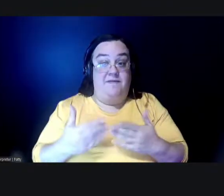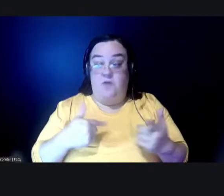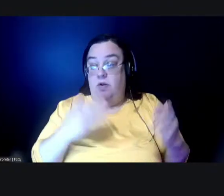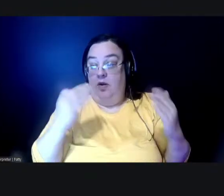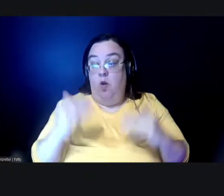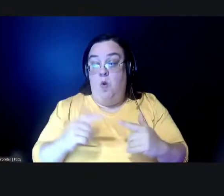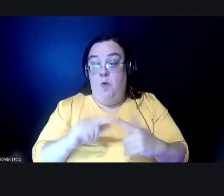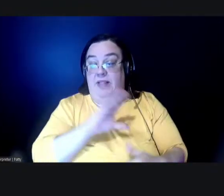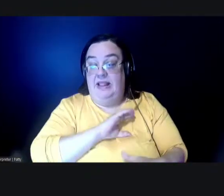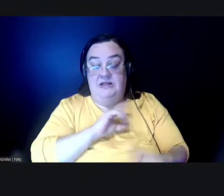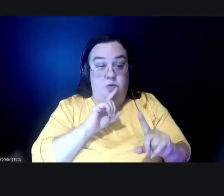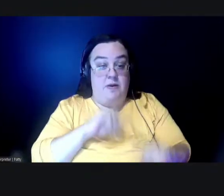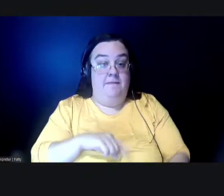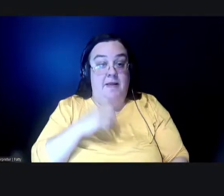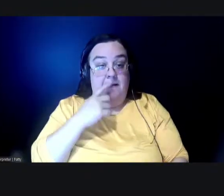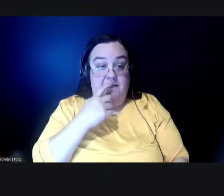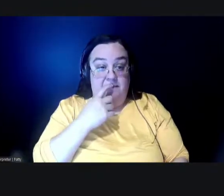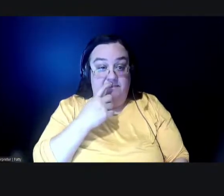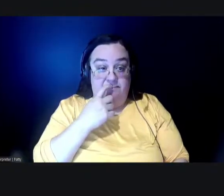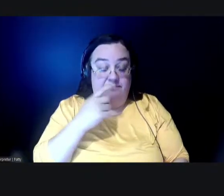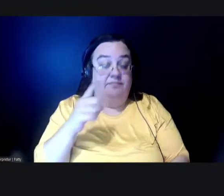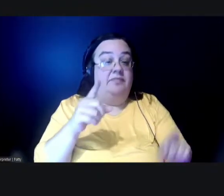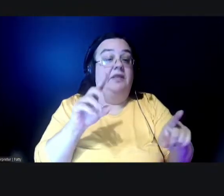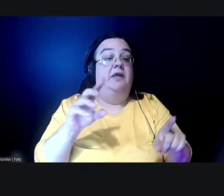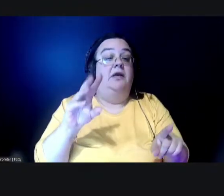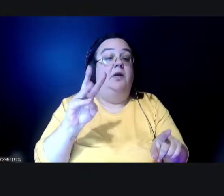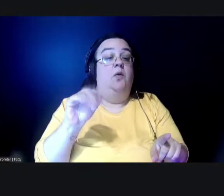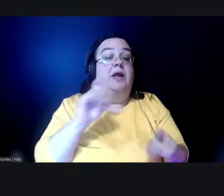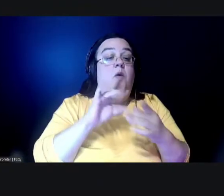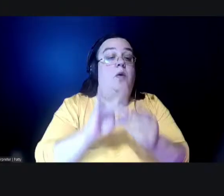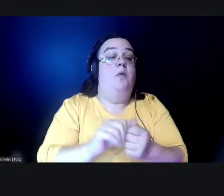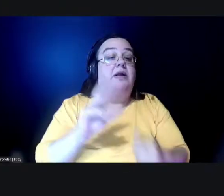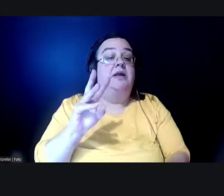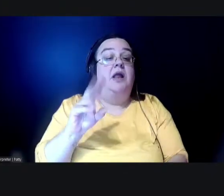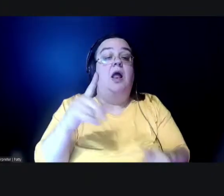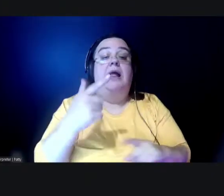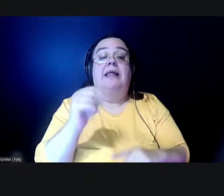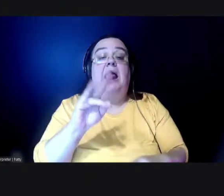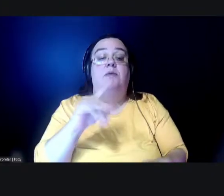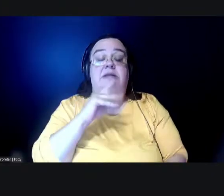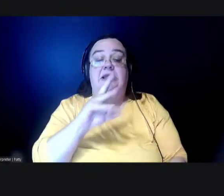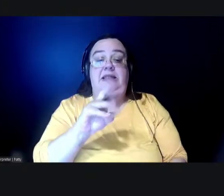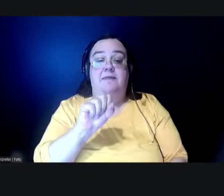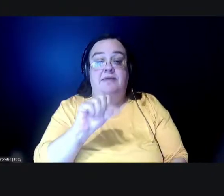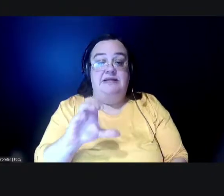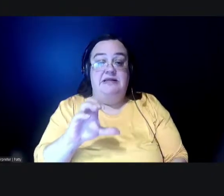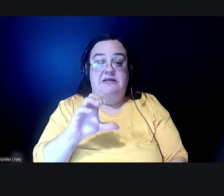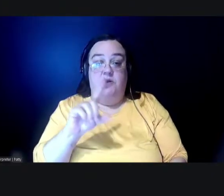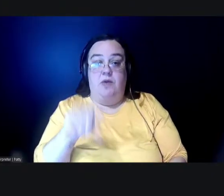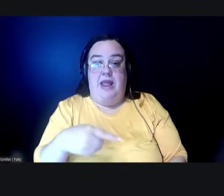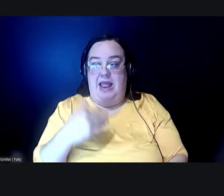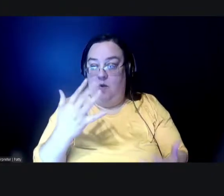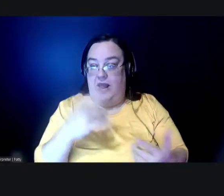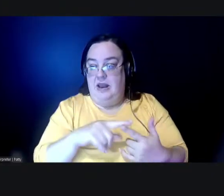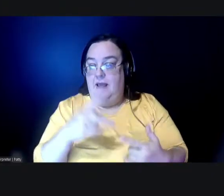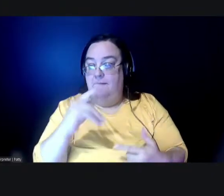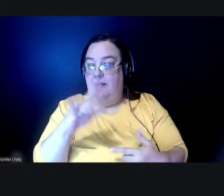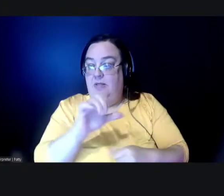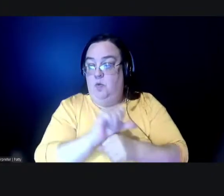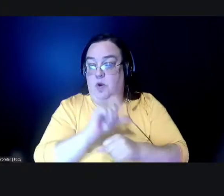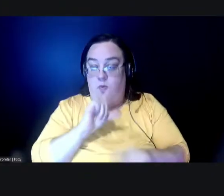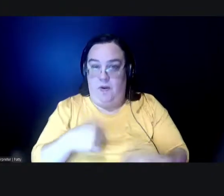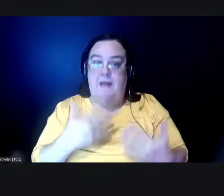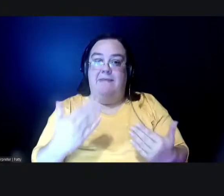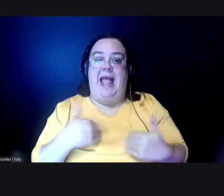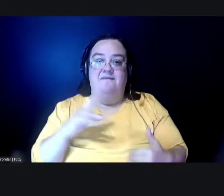report? As it relates to the WSSC question, yes. If you'll give me to the Public Works report, I might have an update for you then.